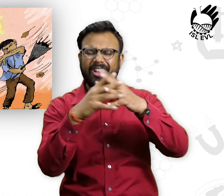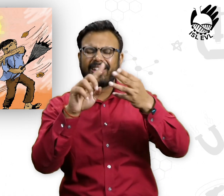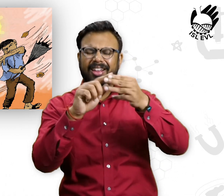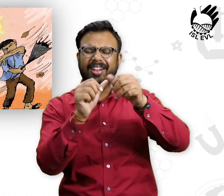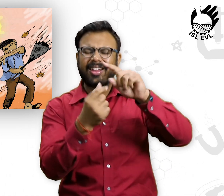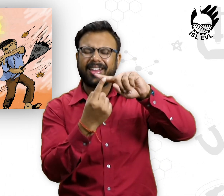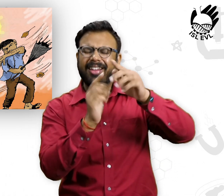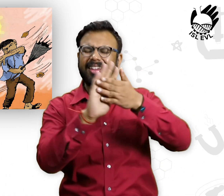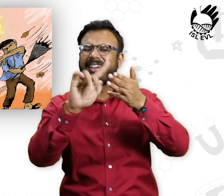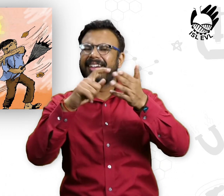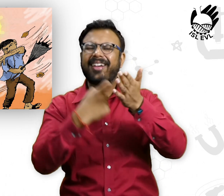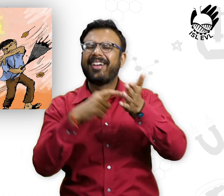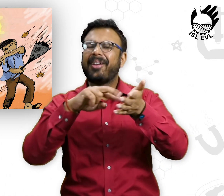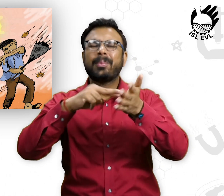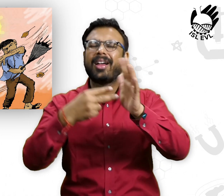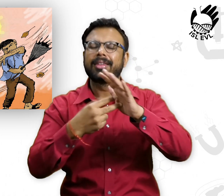What is weather?